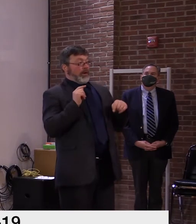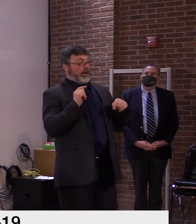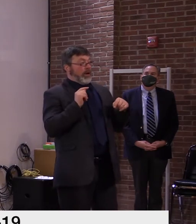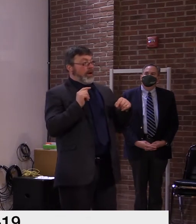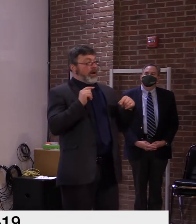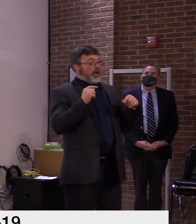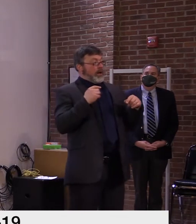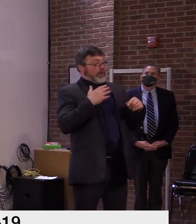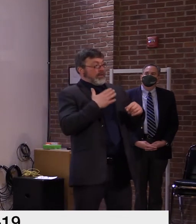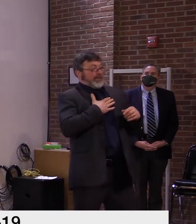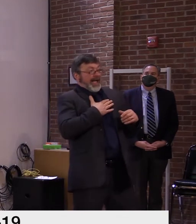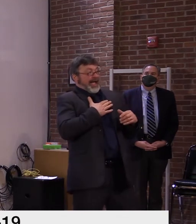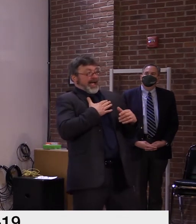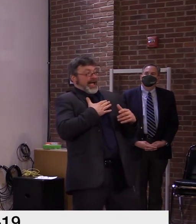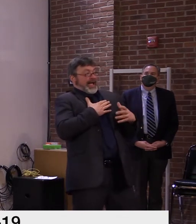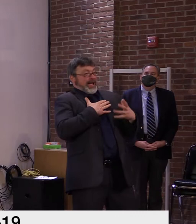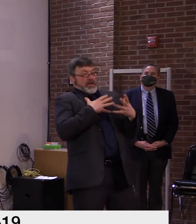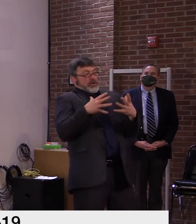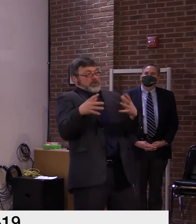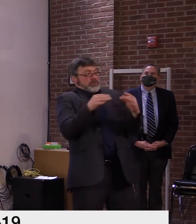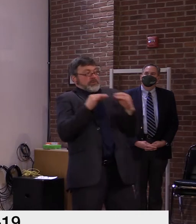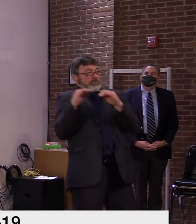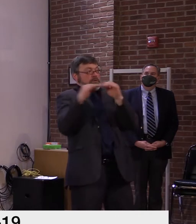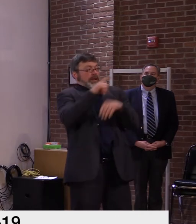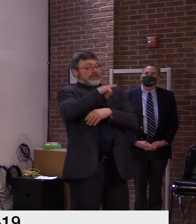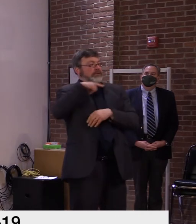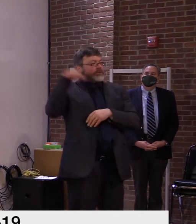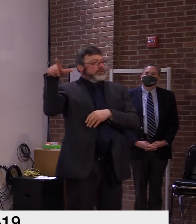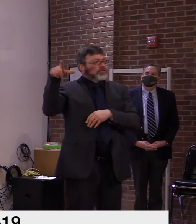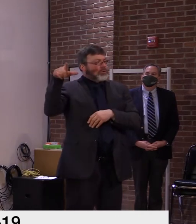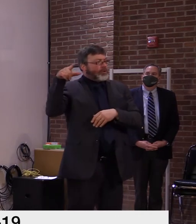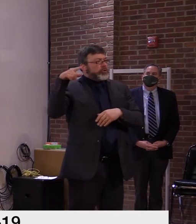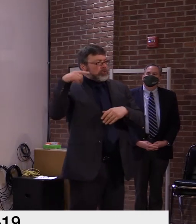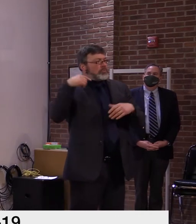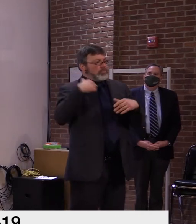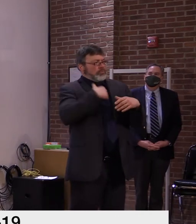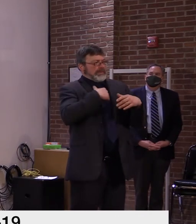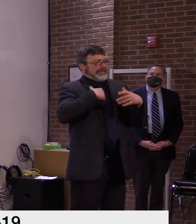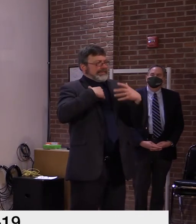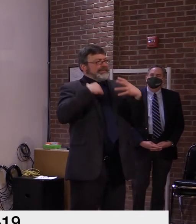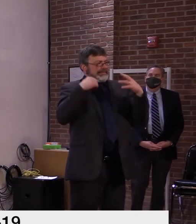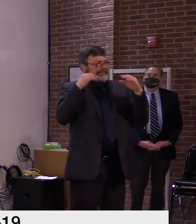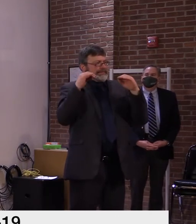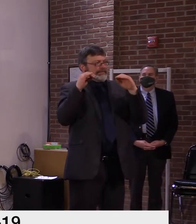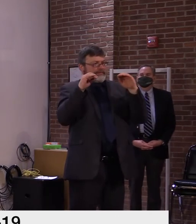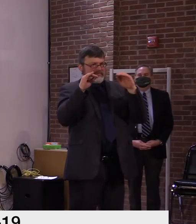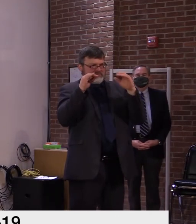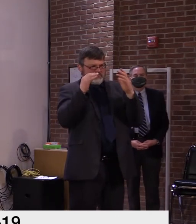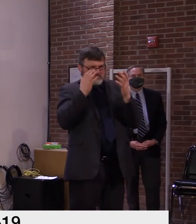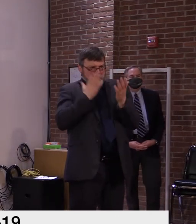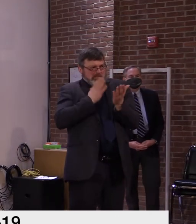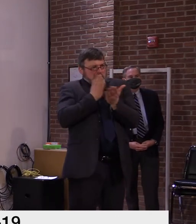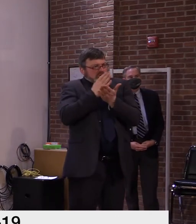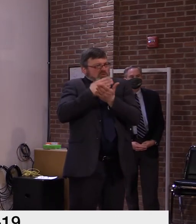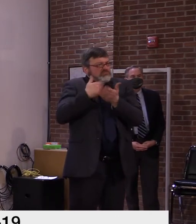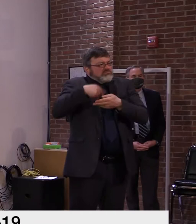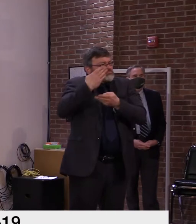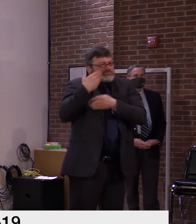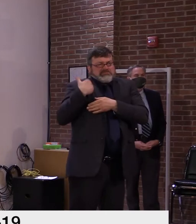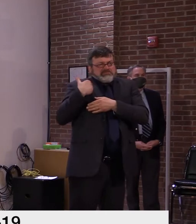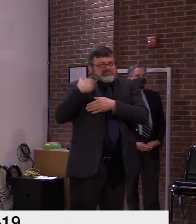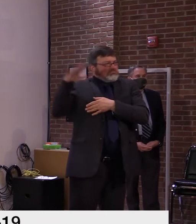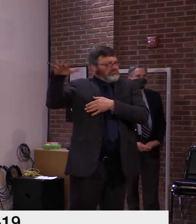means for some. Again, we have a huge pension liability issue in the